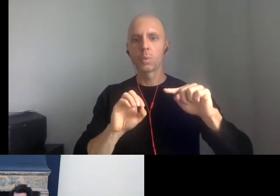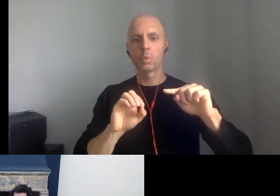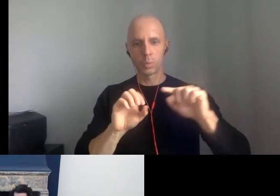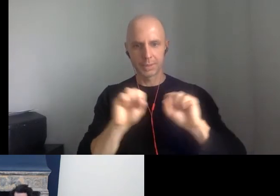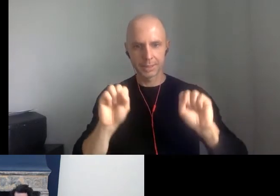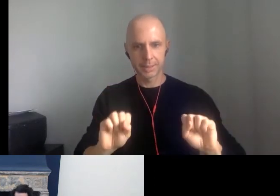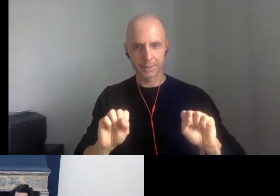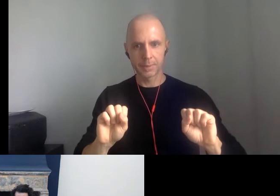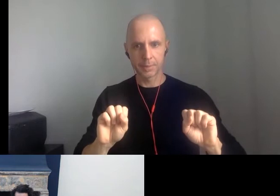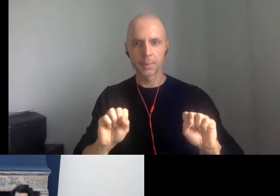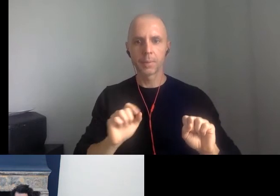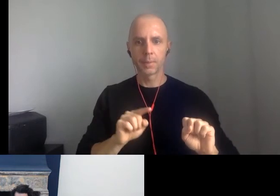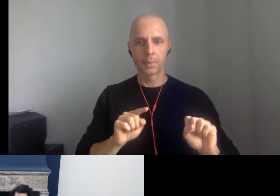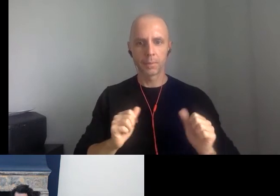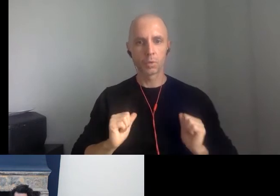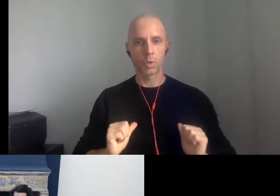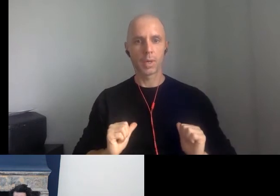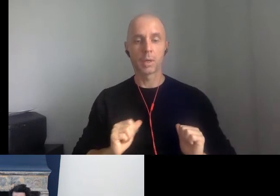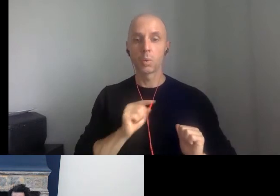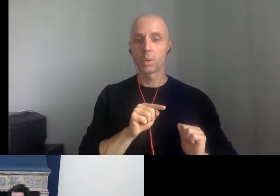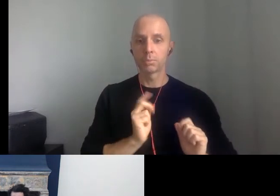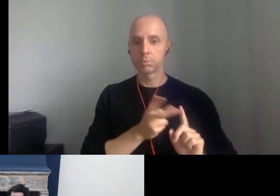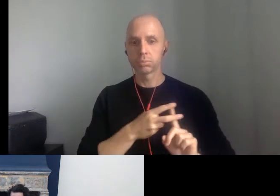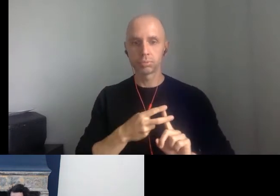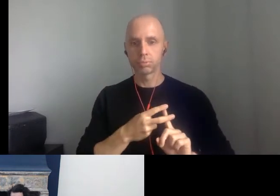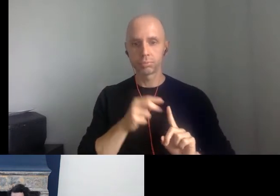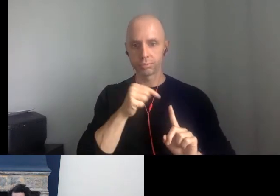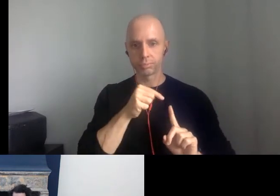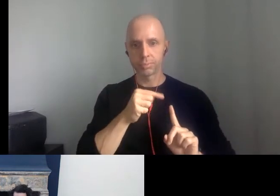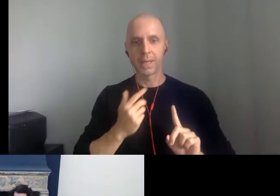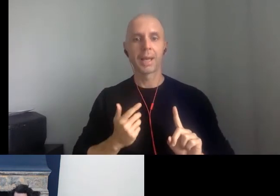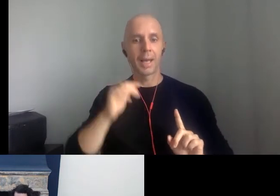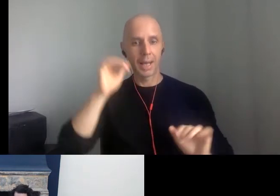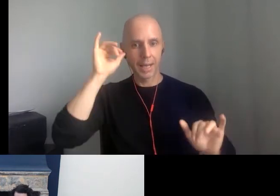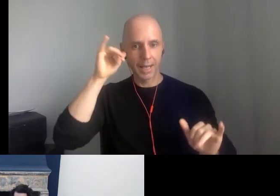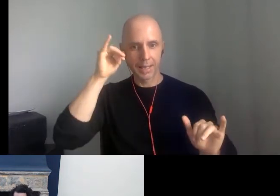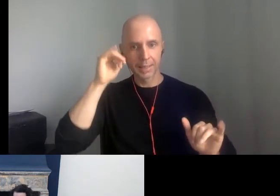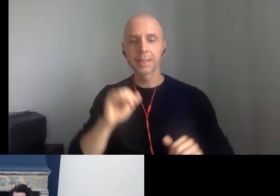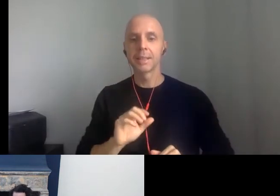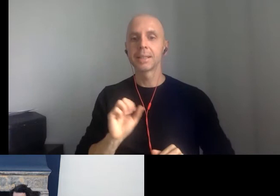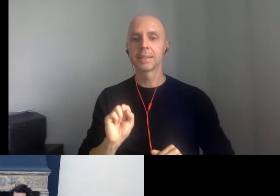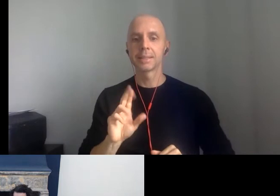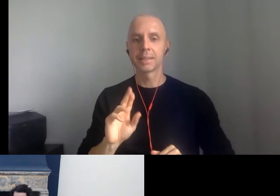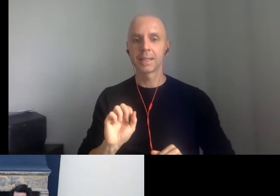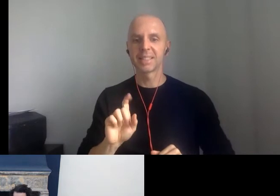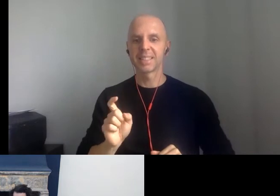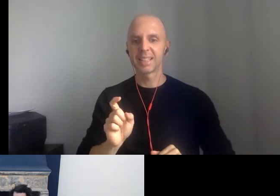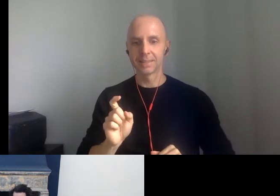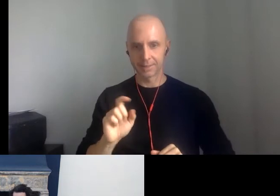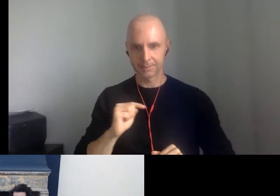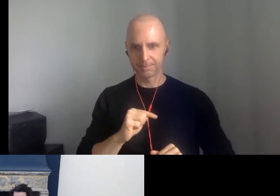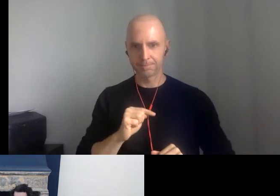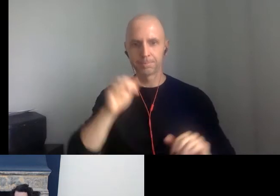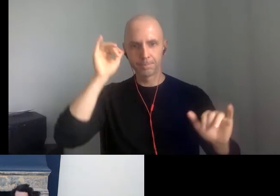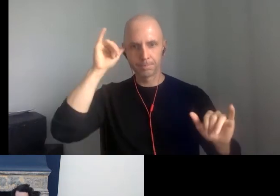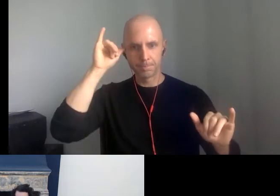One species we'd like to use is Sussex cattle. So through the use of rare breed Sussex cattle, this winter they'll play the role of